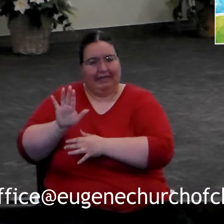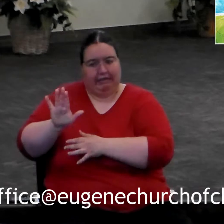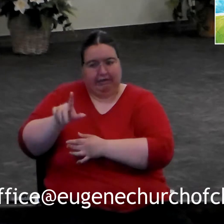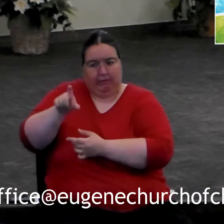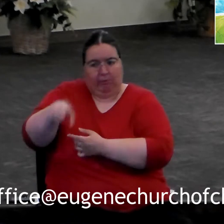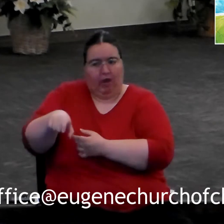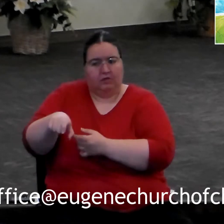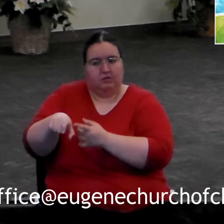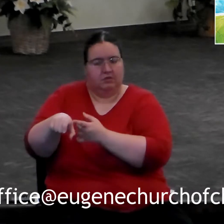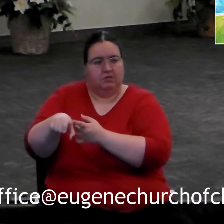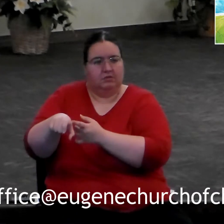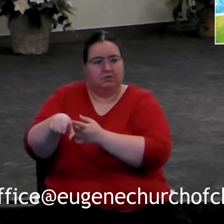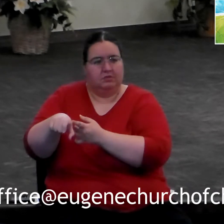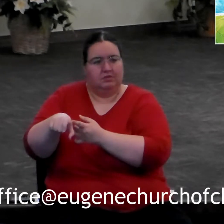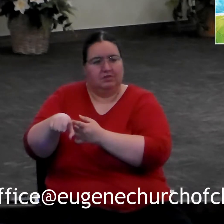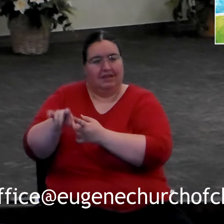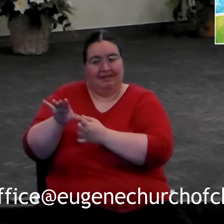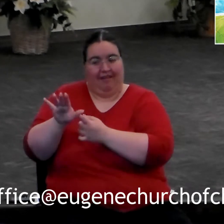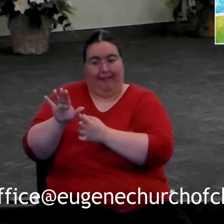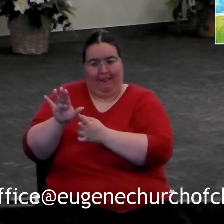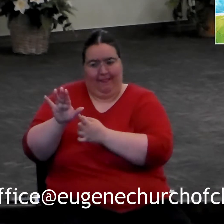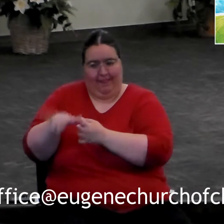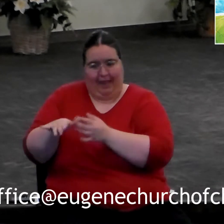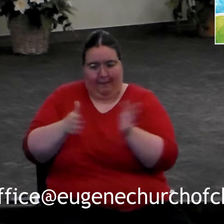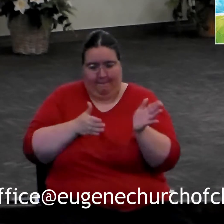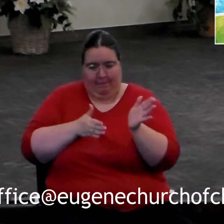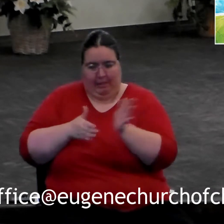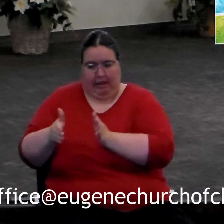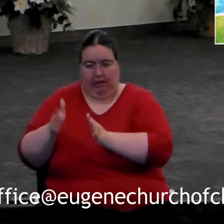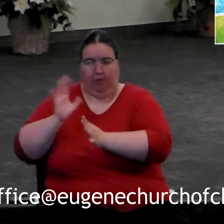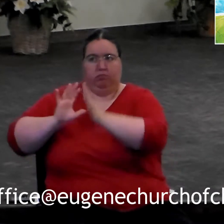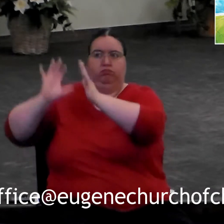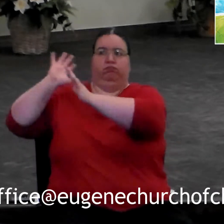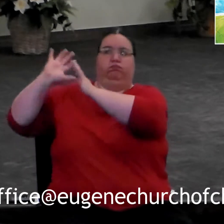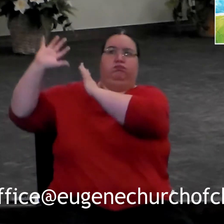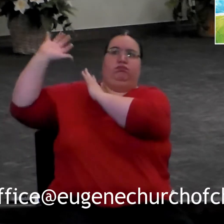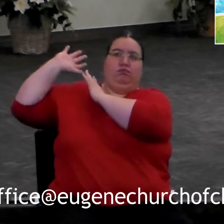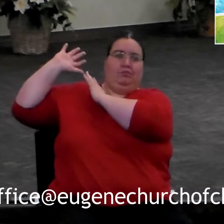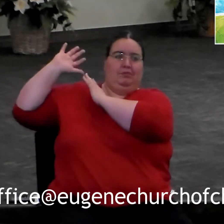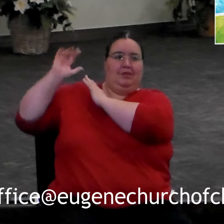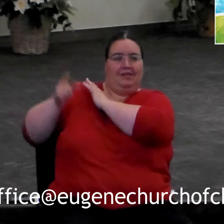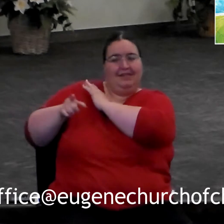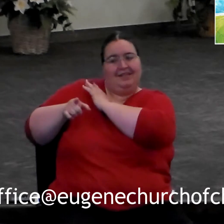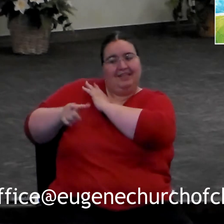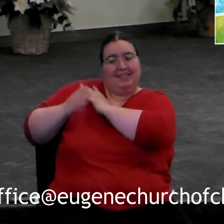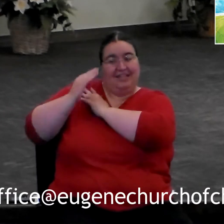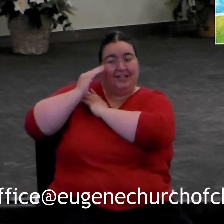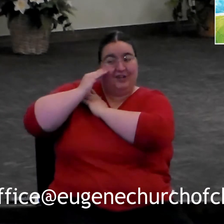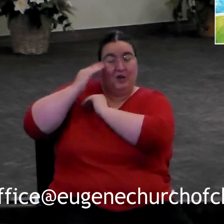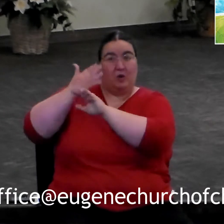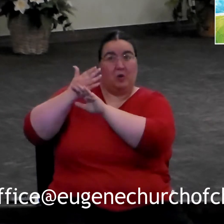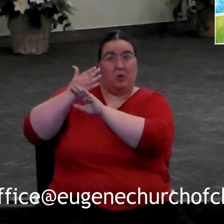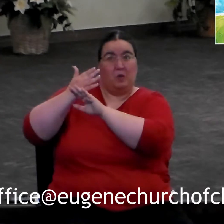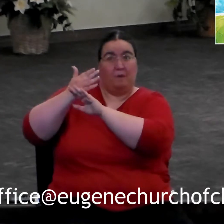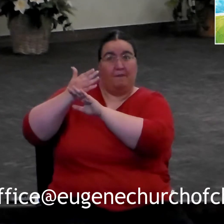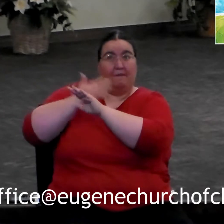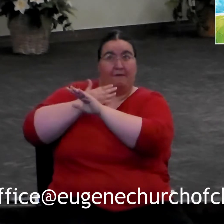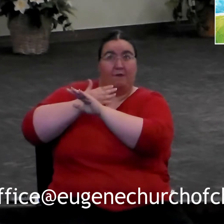going to go. He was going to come to earth, and he knew before leaving heaven that this would not end well on